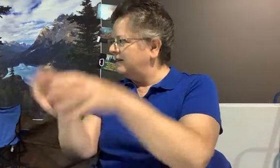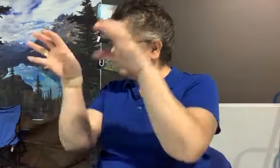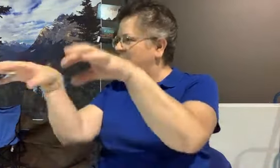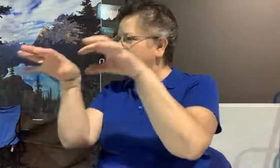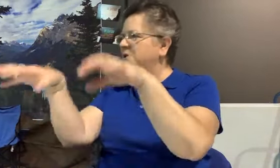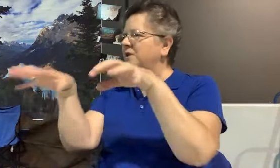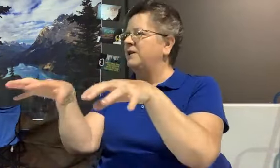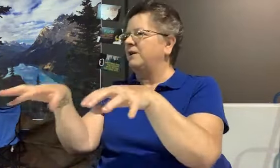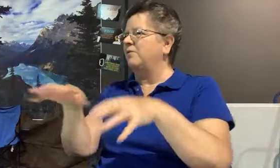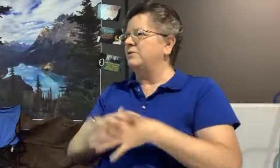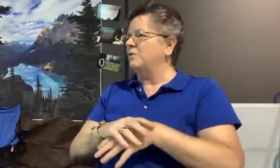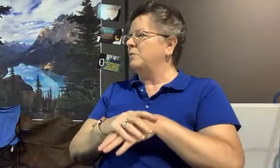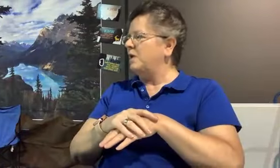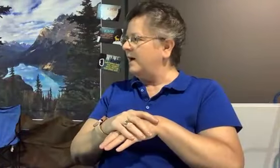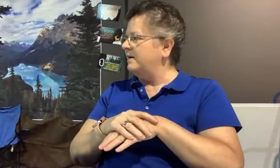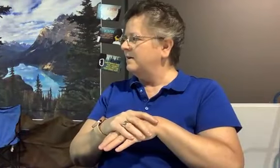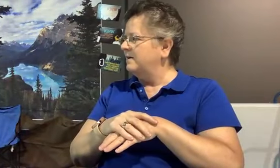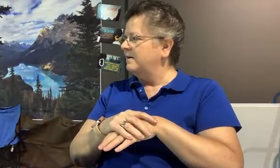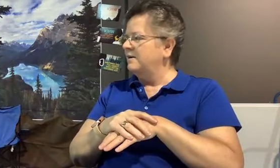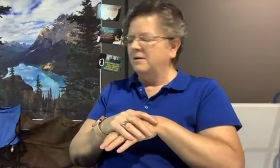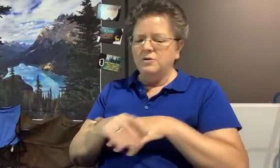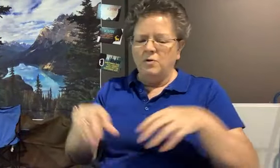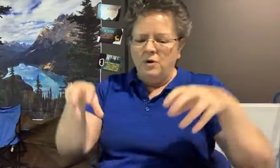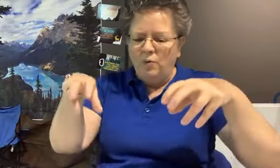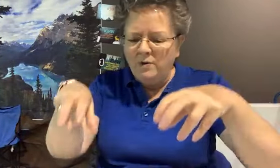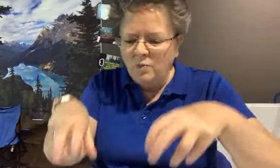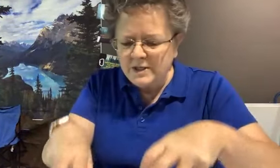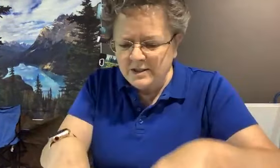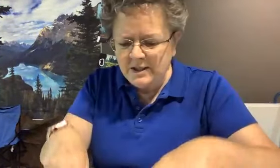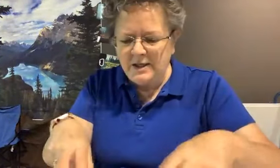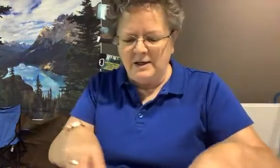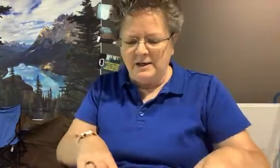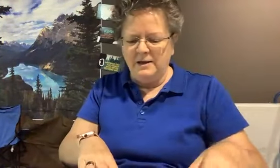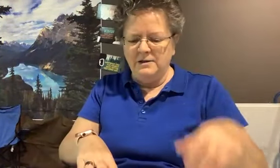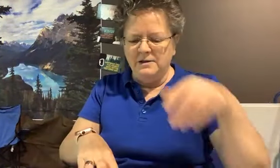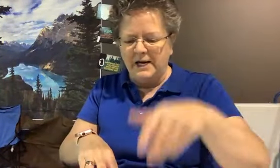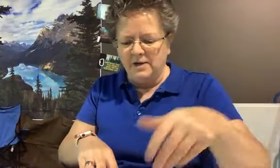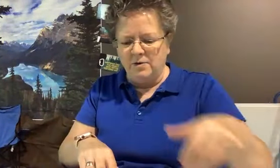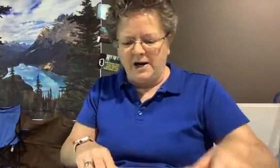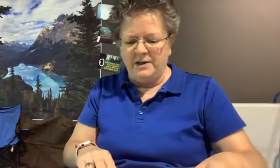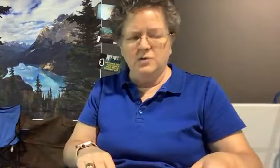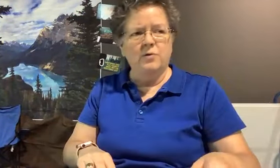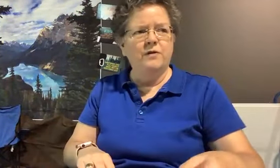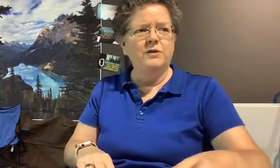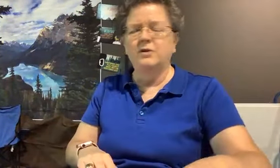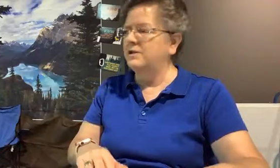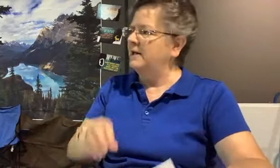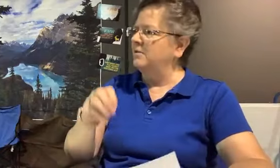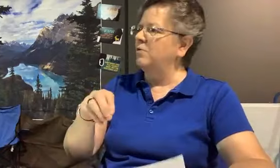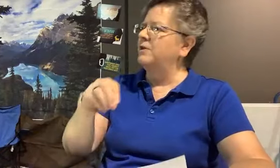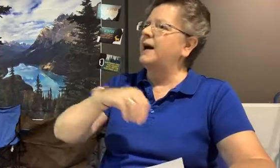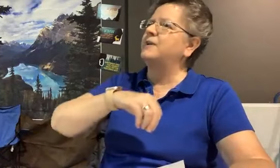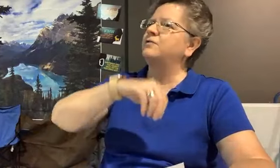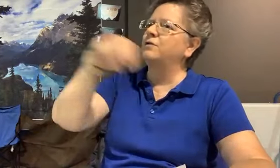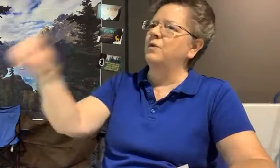the judgments of the day of the Lord don't apply. So when we see in Zechariah that he's referring to the day of the Lord, that's for those